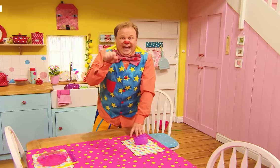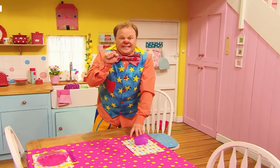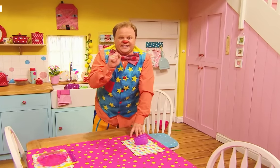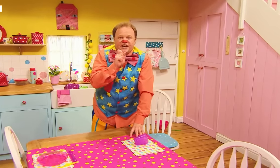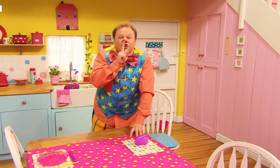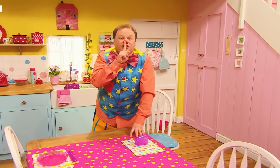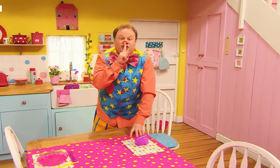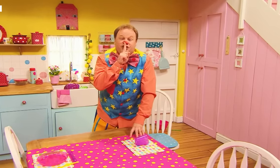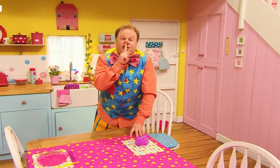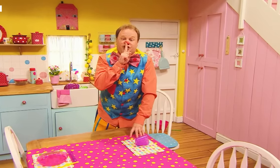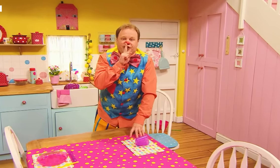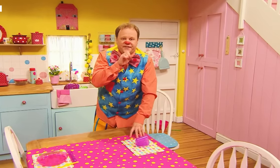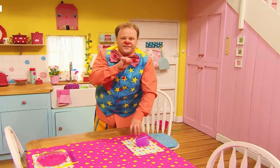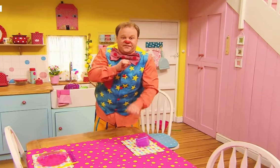Yes!